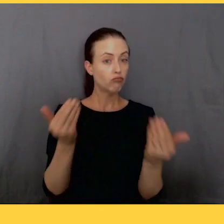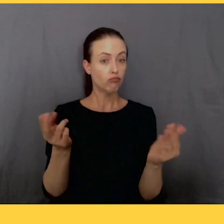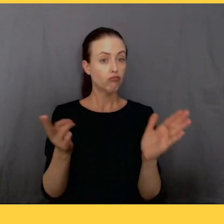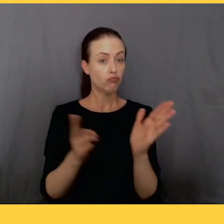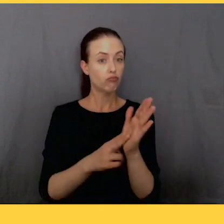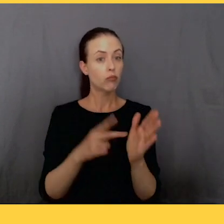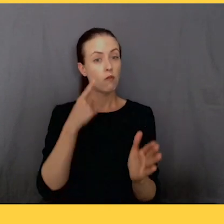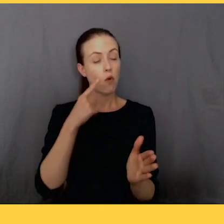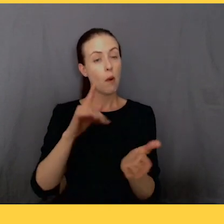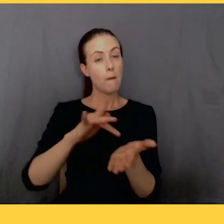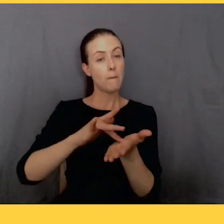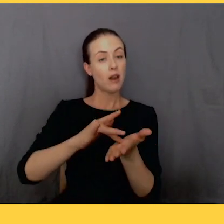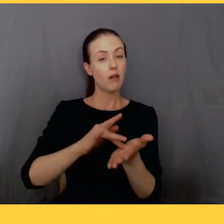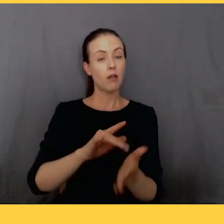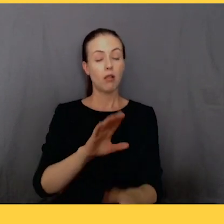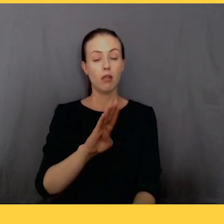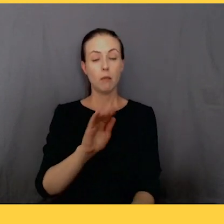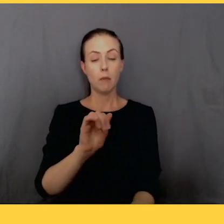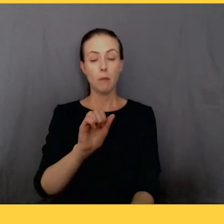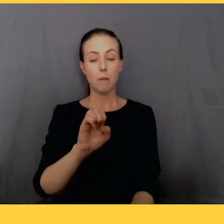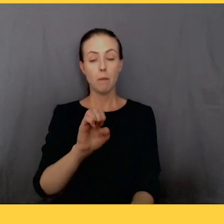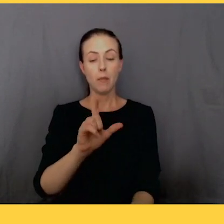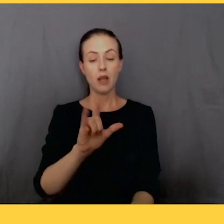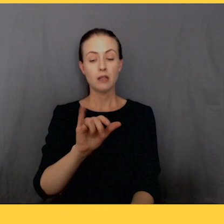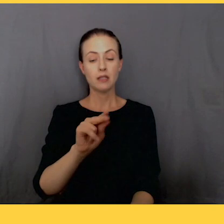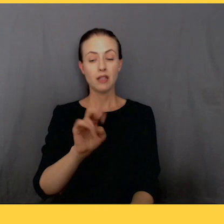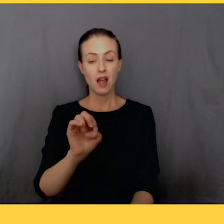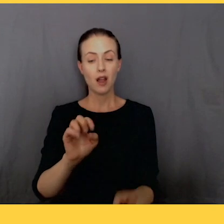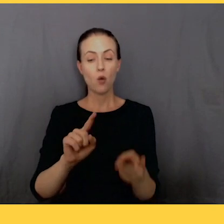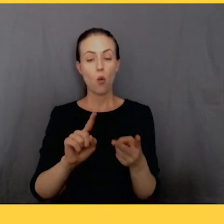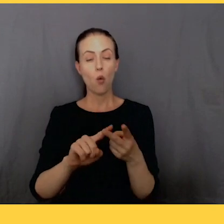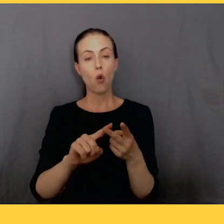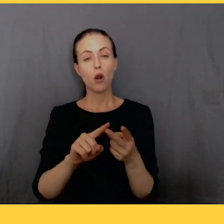medical baseline and critical care program so we can help serve you more.